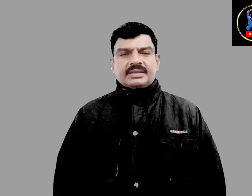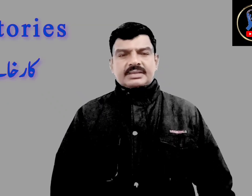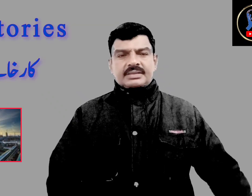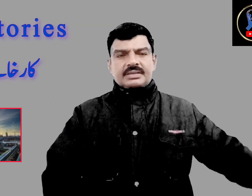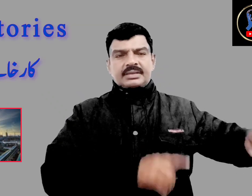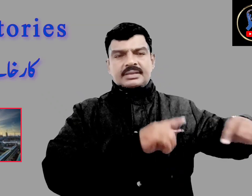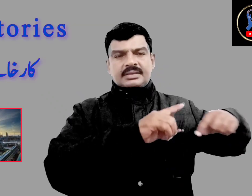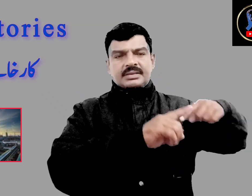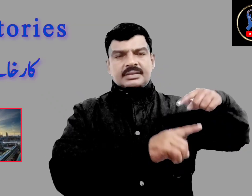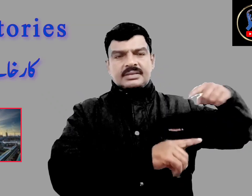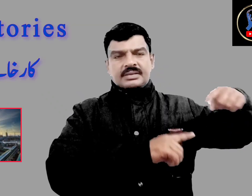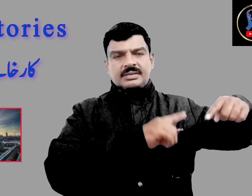factories,